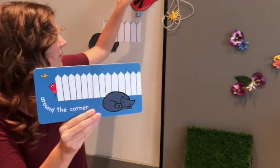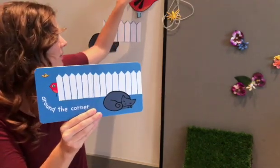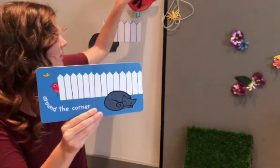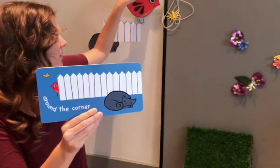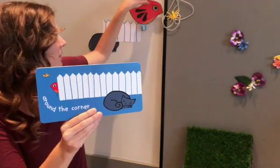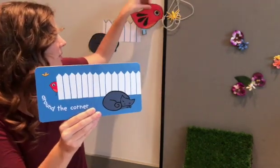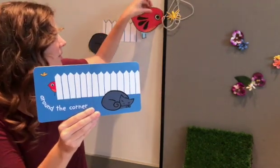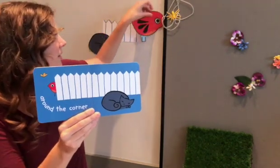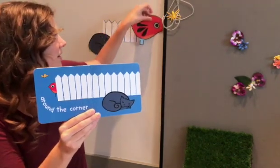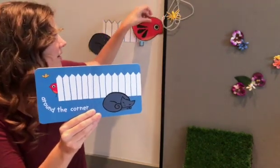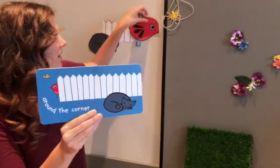Around the corner.